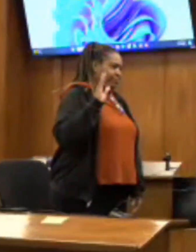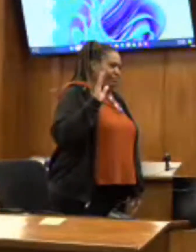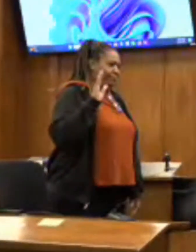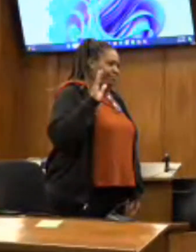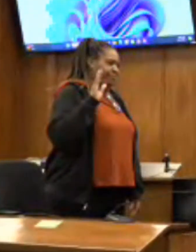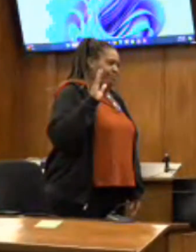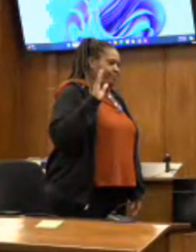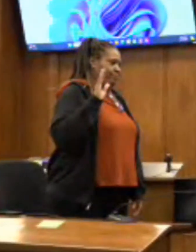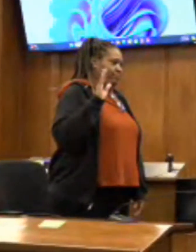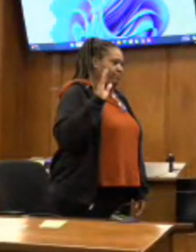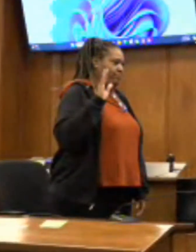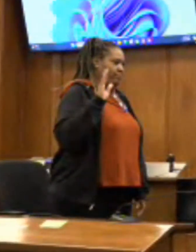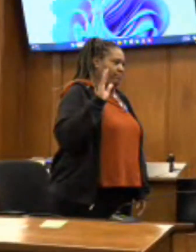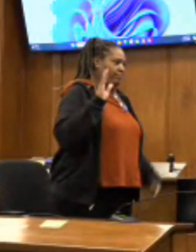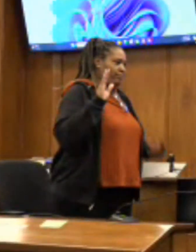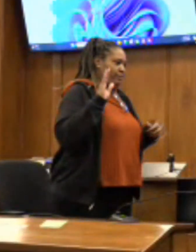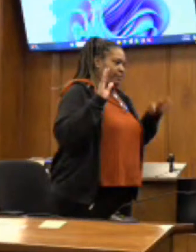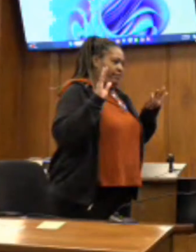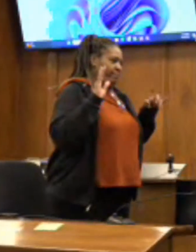I, Felicia Hubbard,